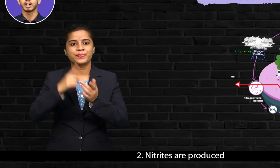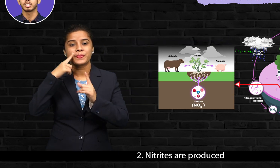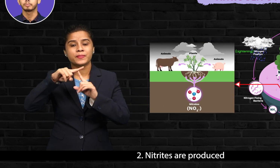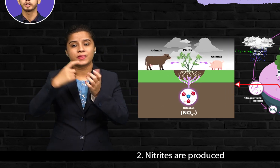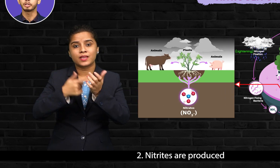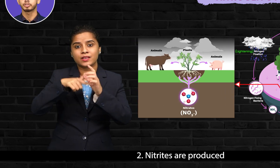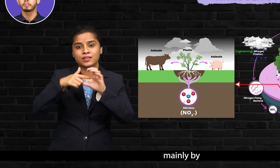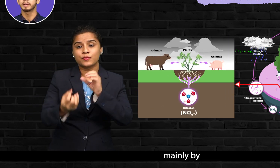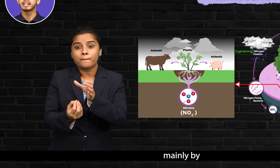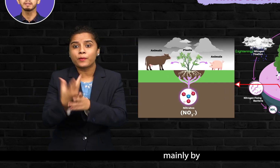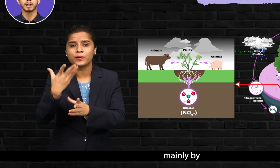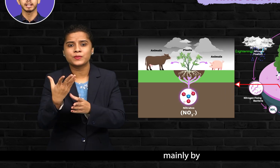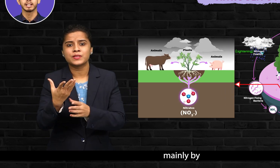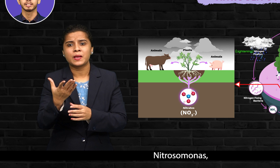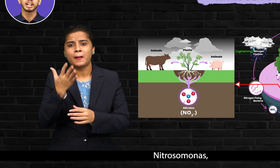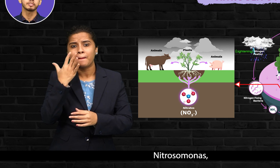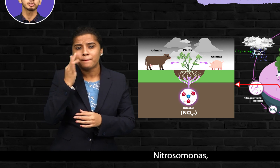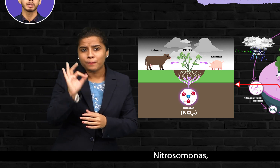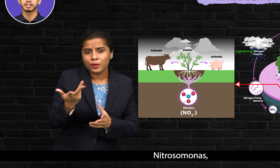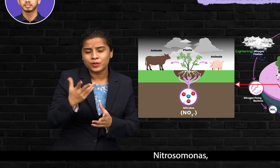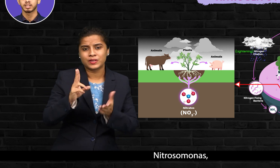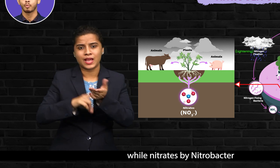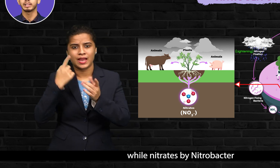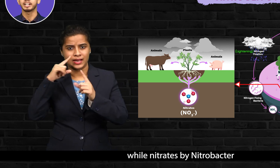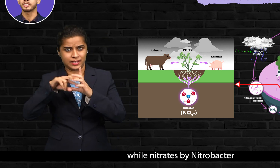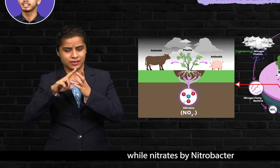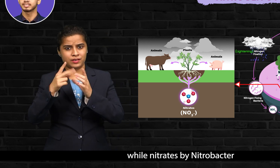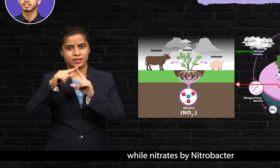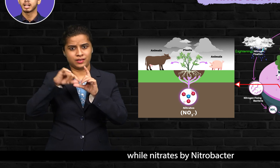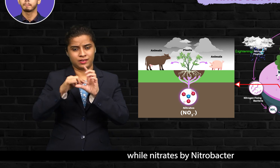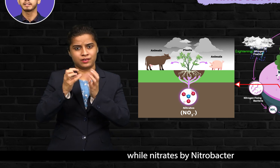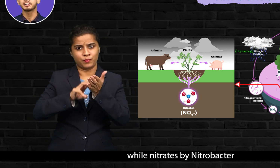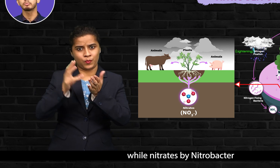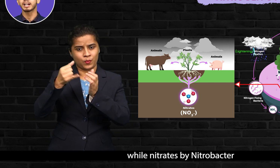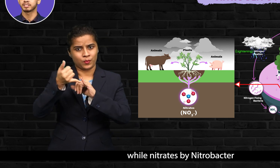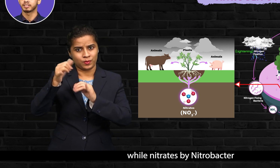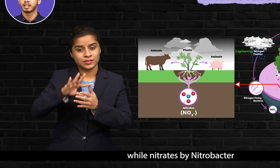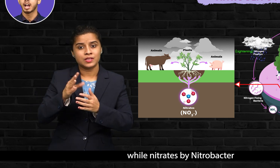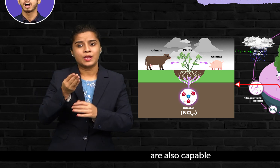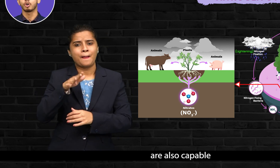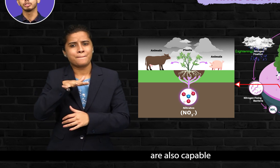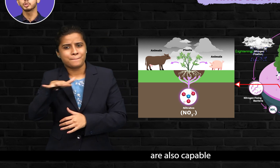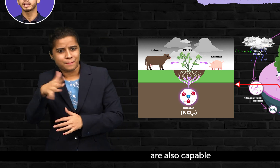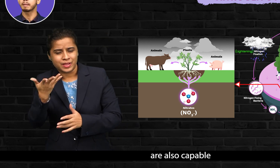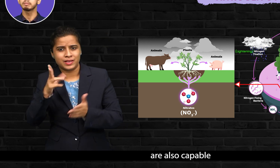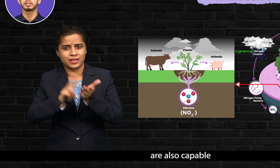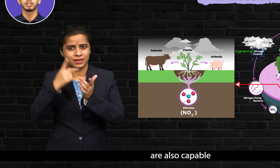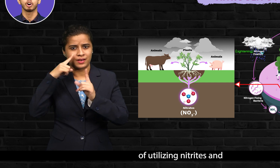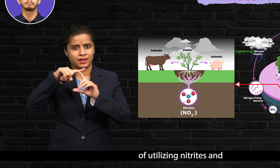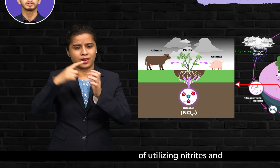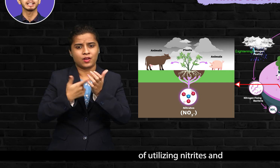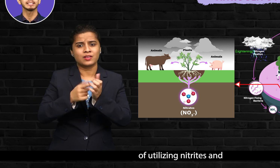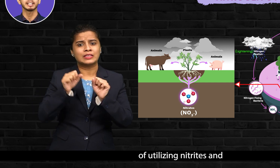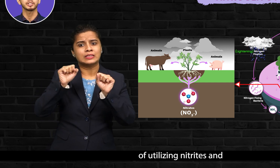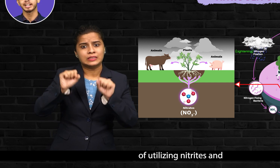Nitrites are produced mainly by Nitrosomonas, while nitrates by Nitrobacter are also capable